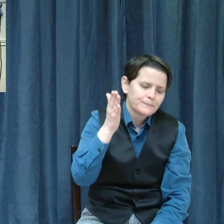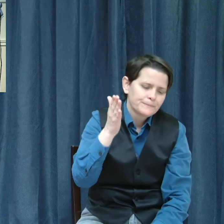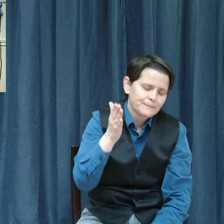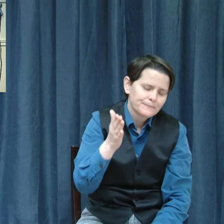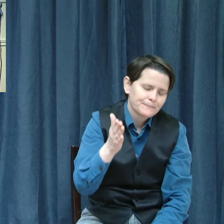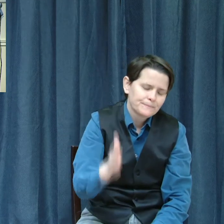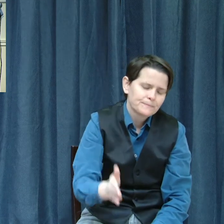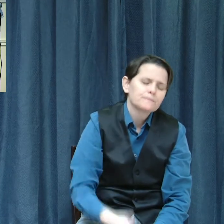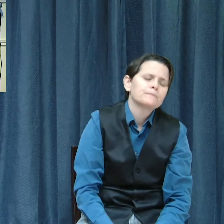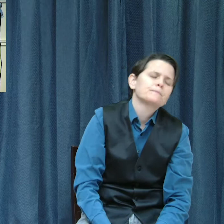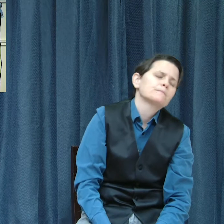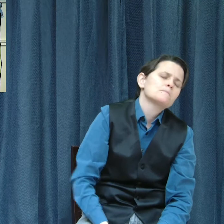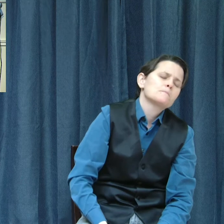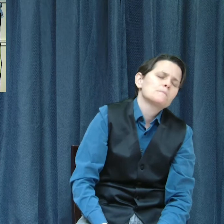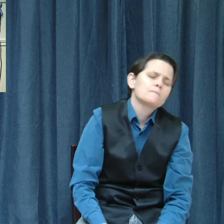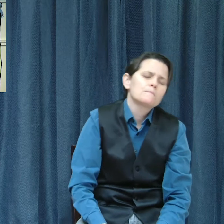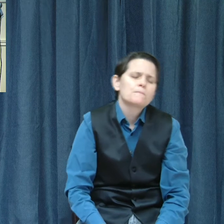home. When the night is